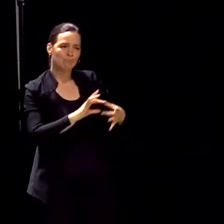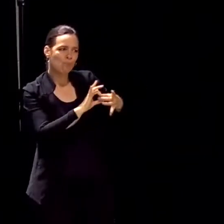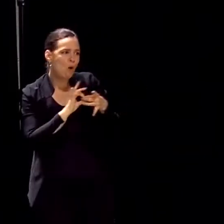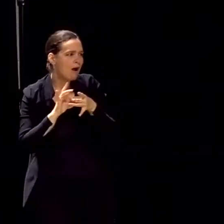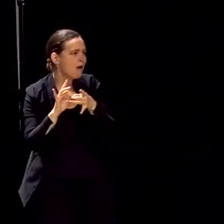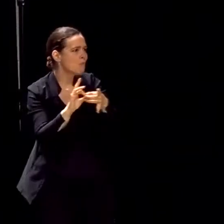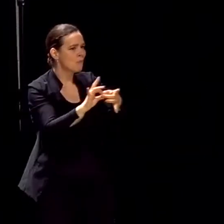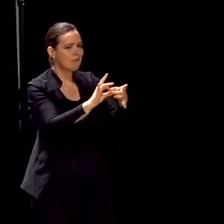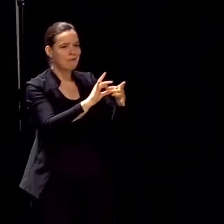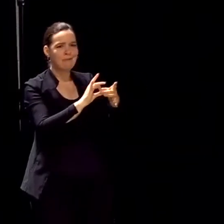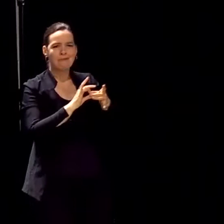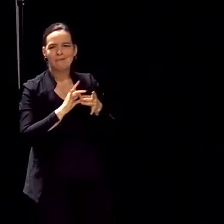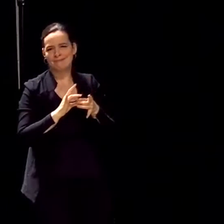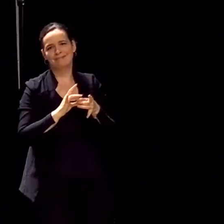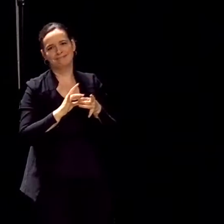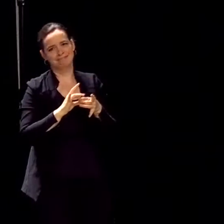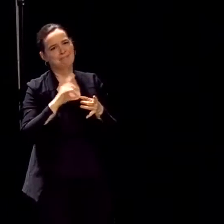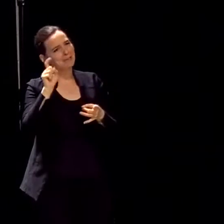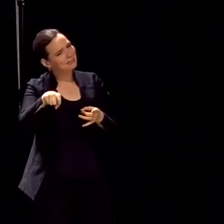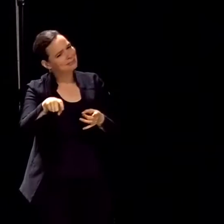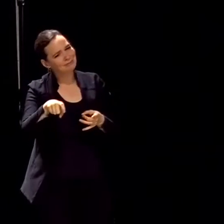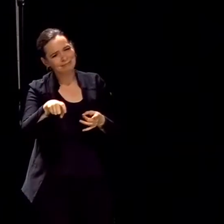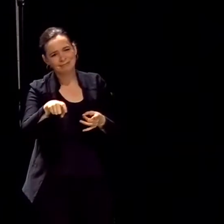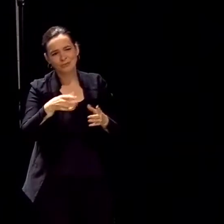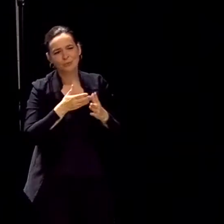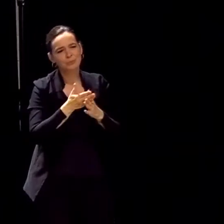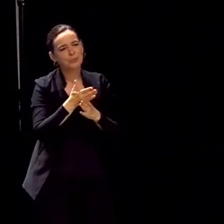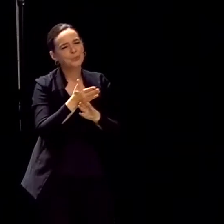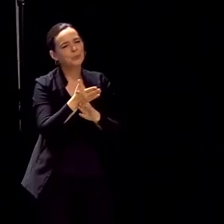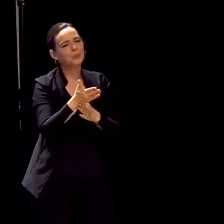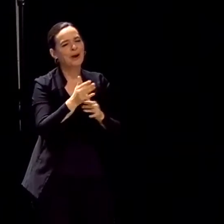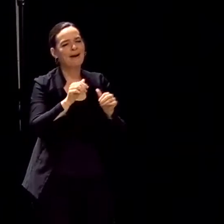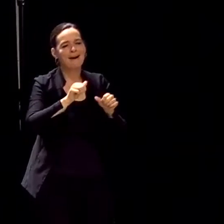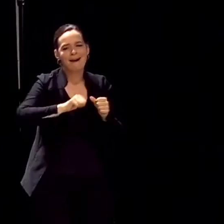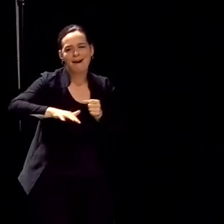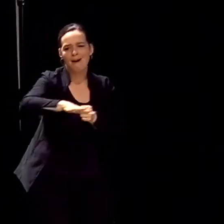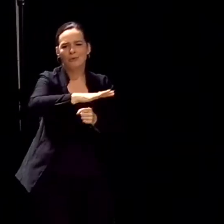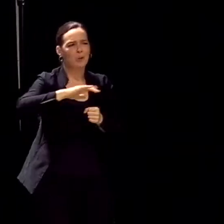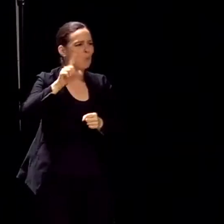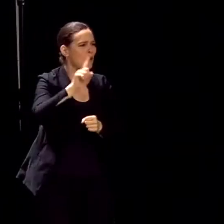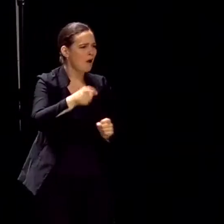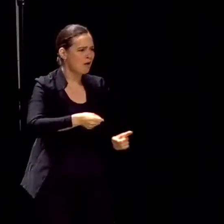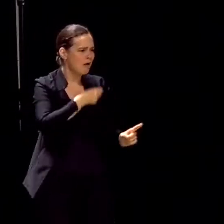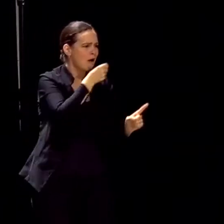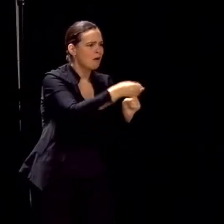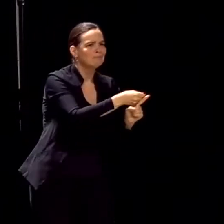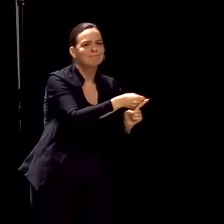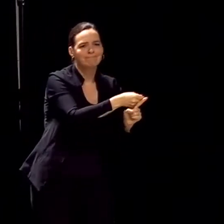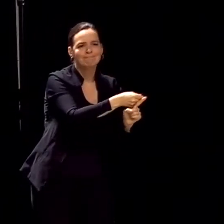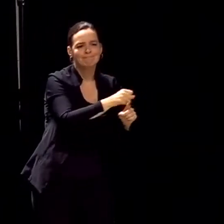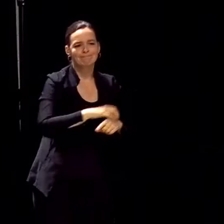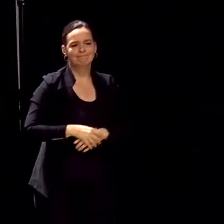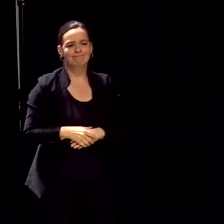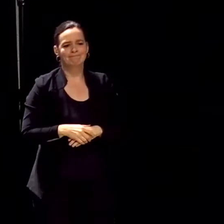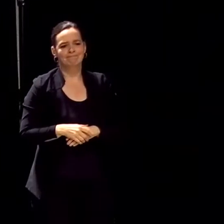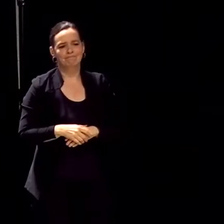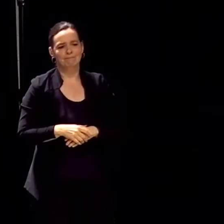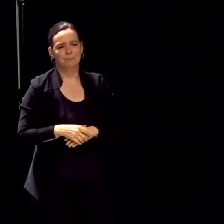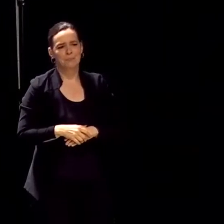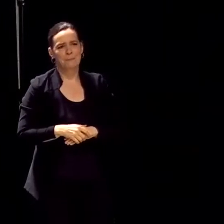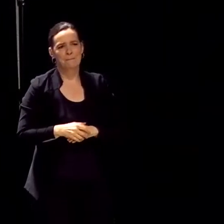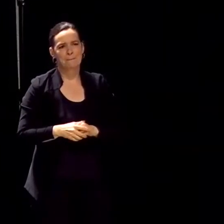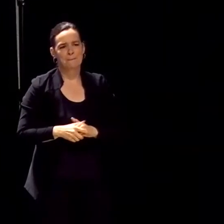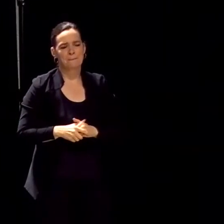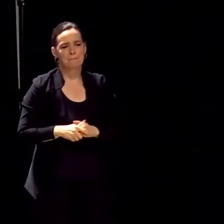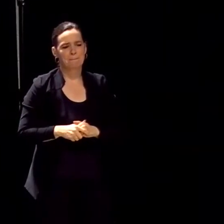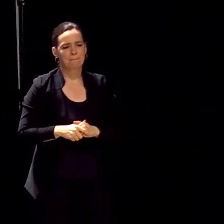I'm going to go through the affected municipalities and then the affected school districts. If your children are in the school